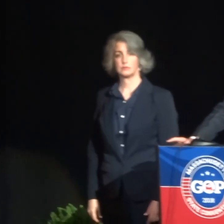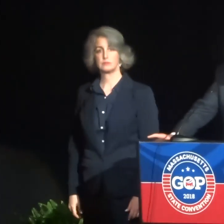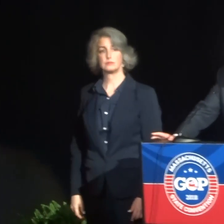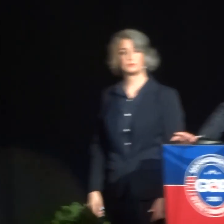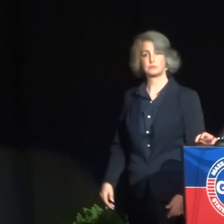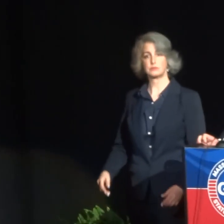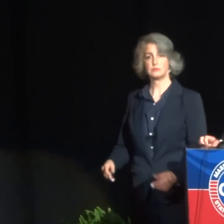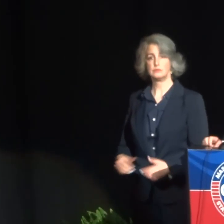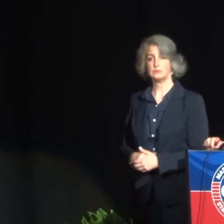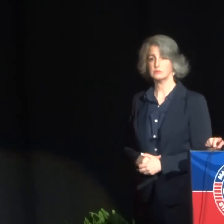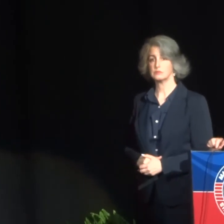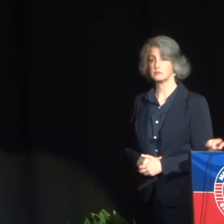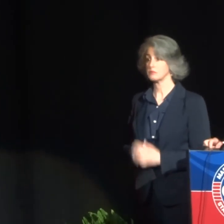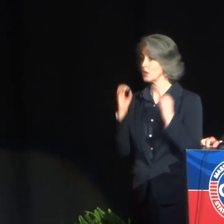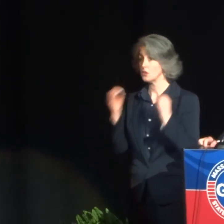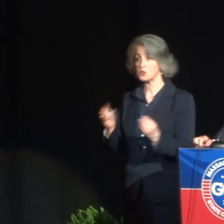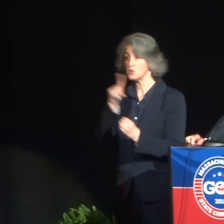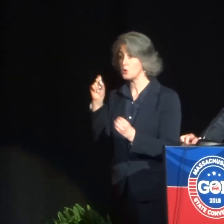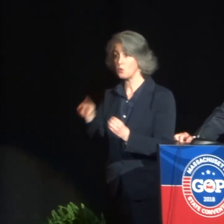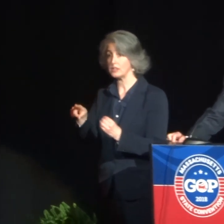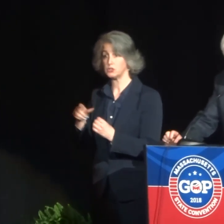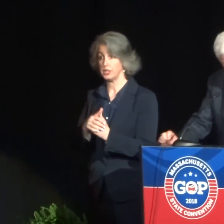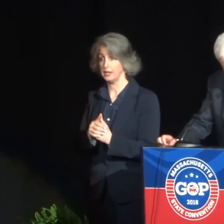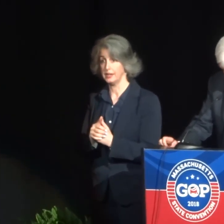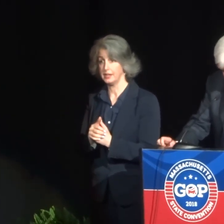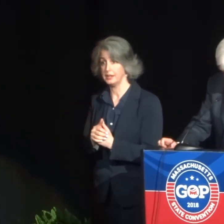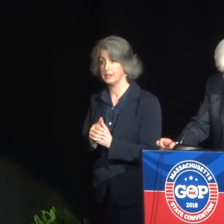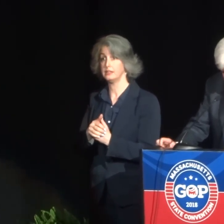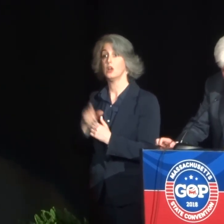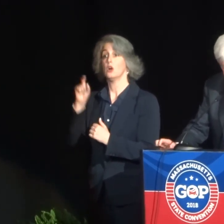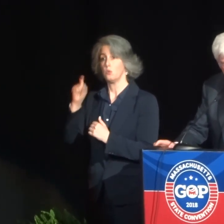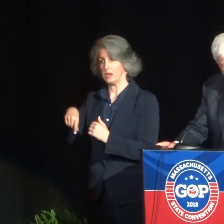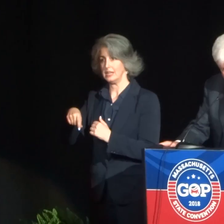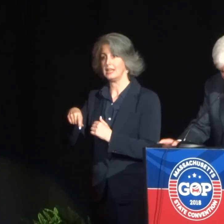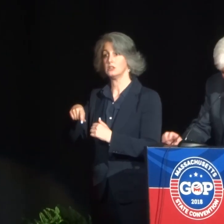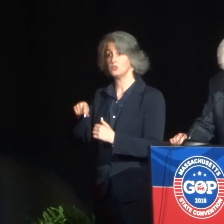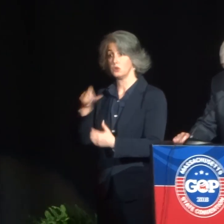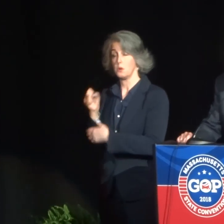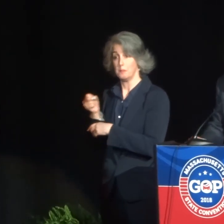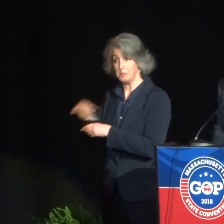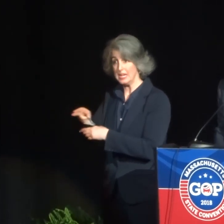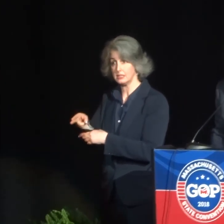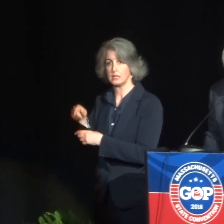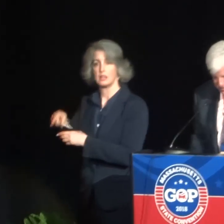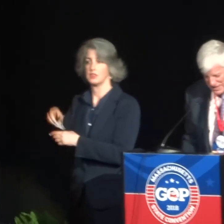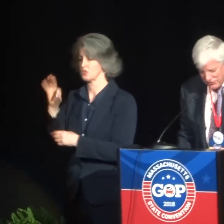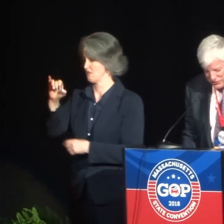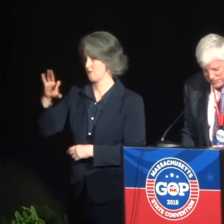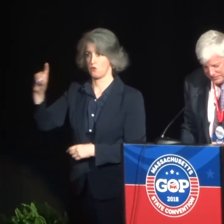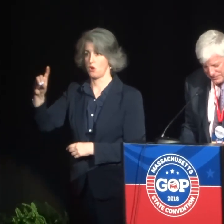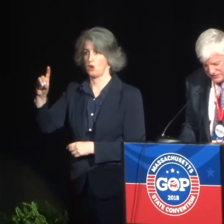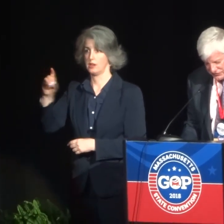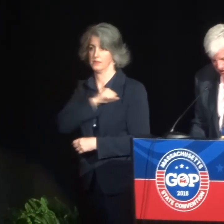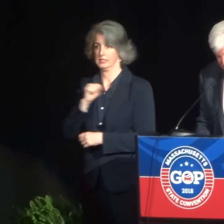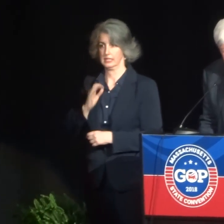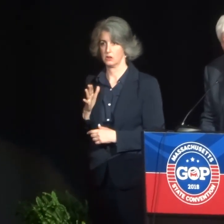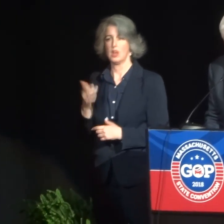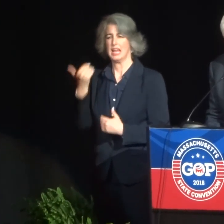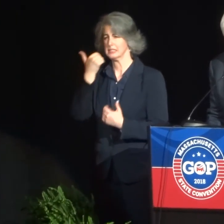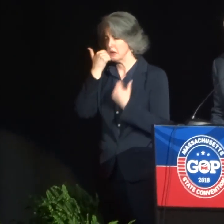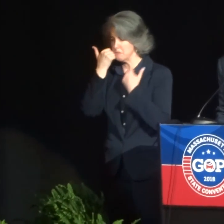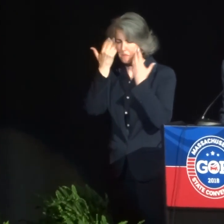Without question, the issue that unifies us most as a party is defeating the extremist, fraudulent senator who has embarrassed the people of the